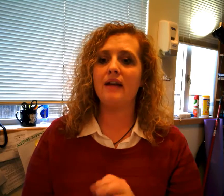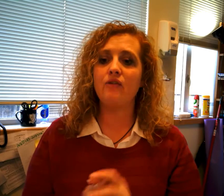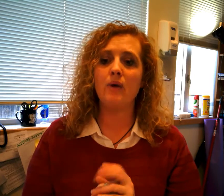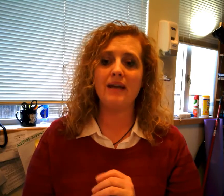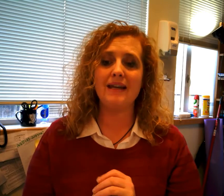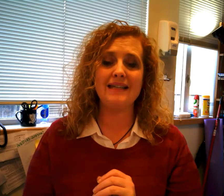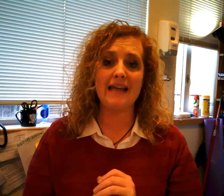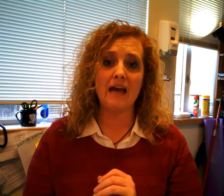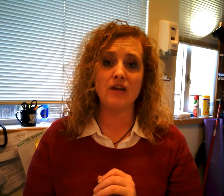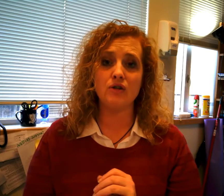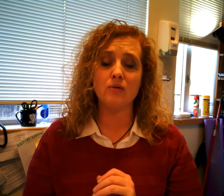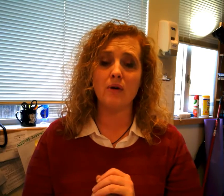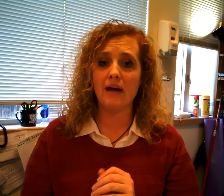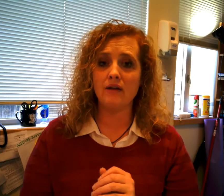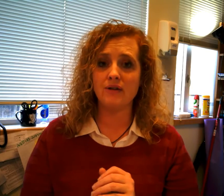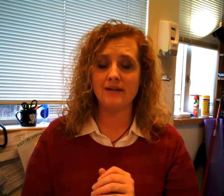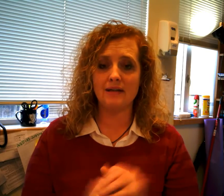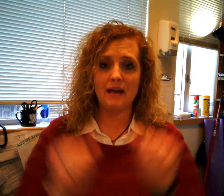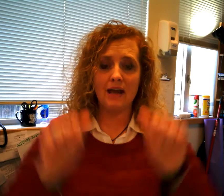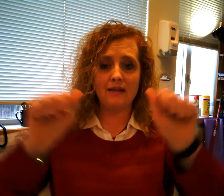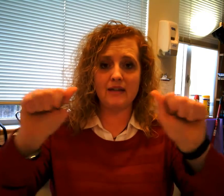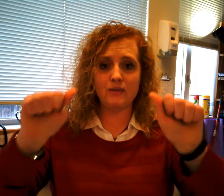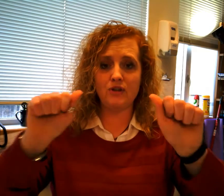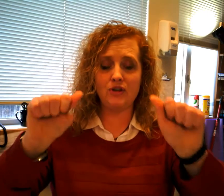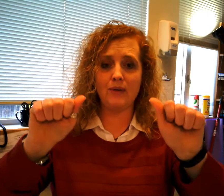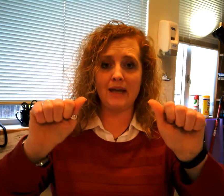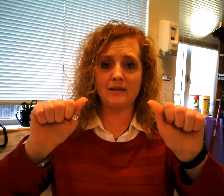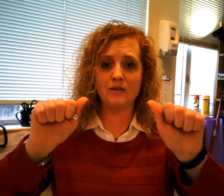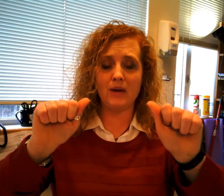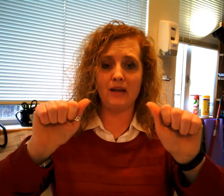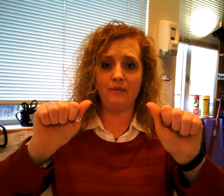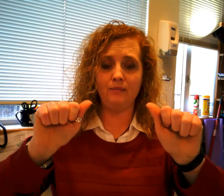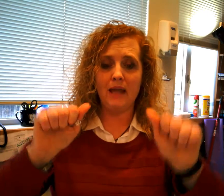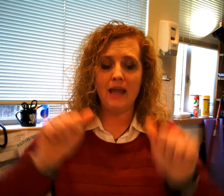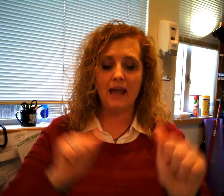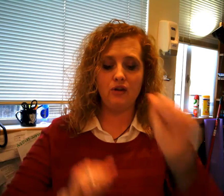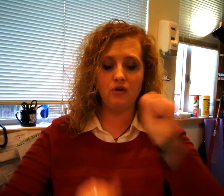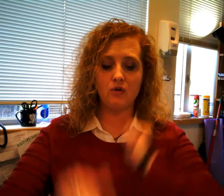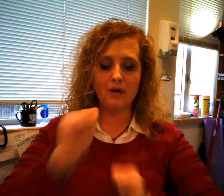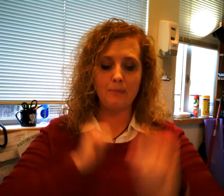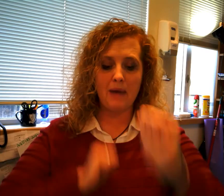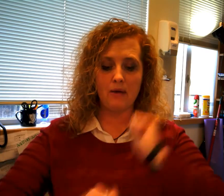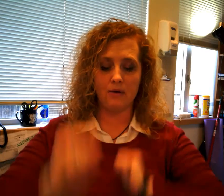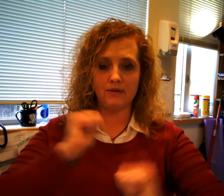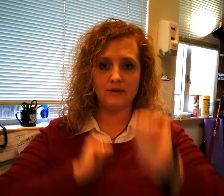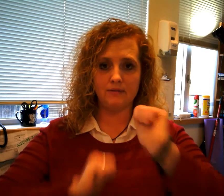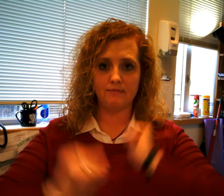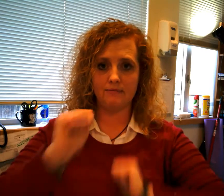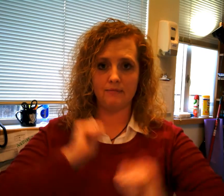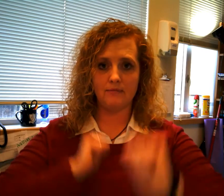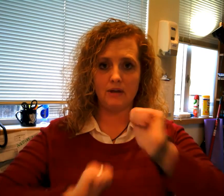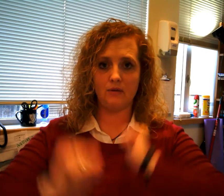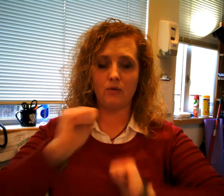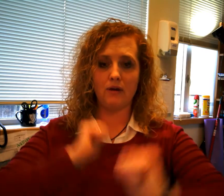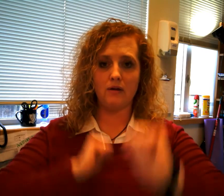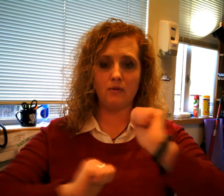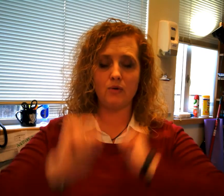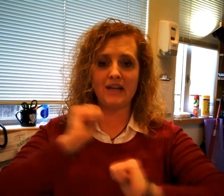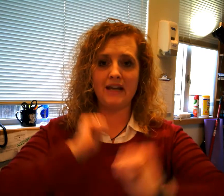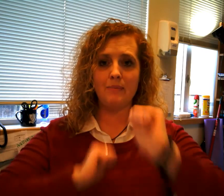one is actor or actress, and that's with two A's as well, and you're going backwards. Rotating